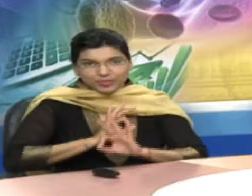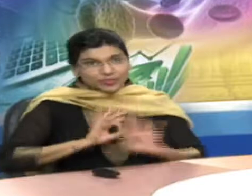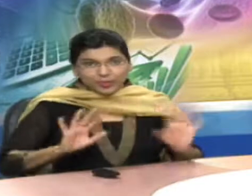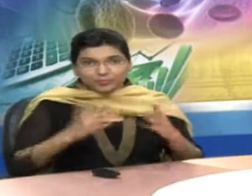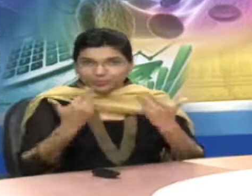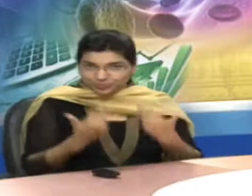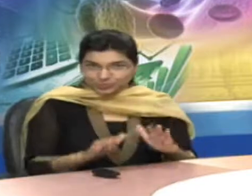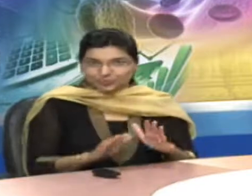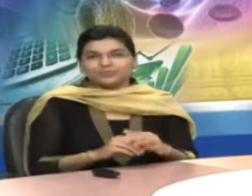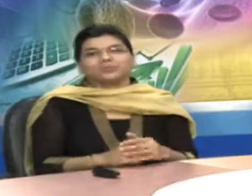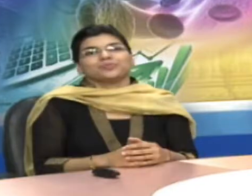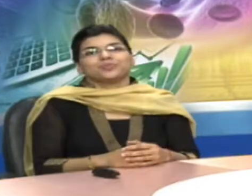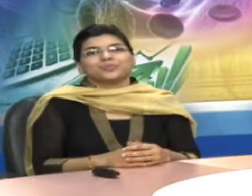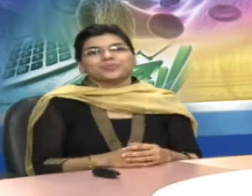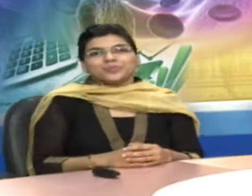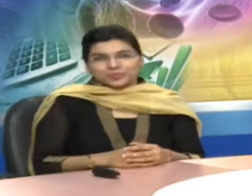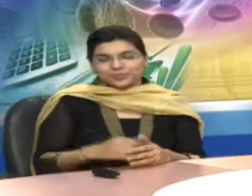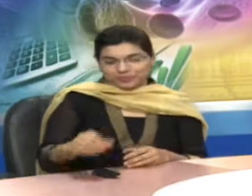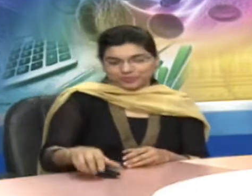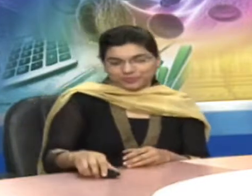of being invited.